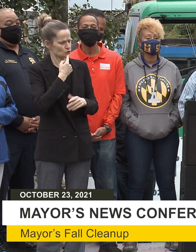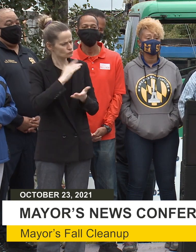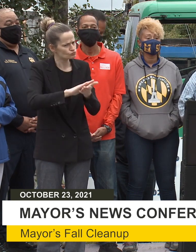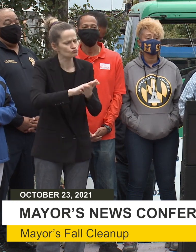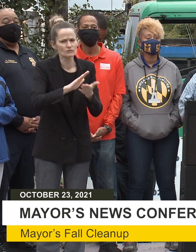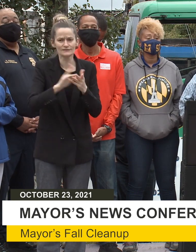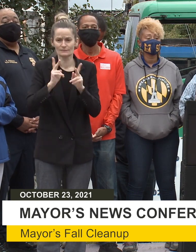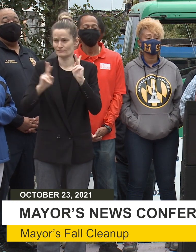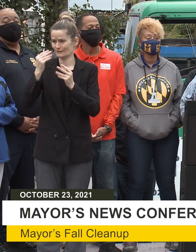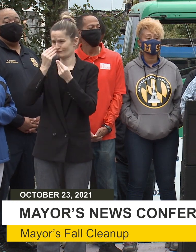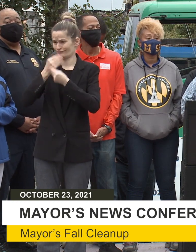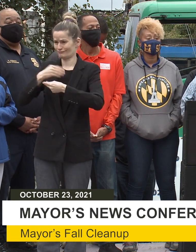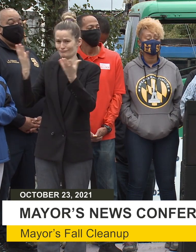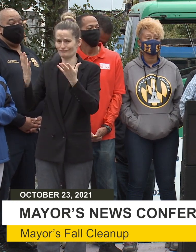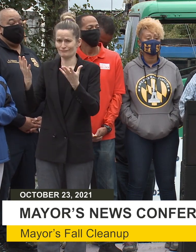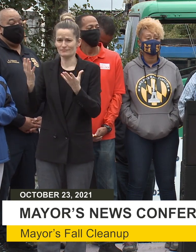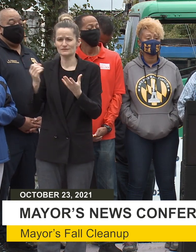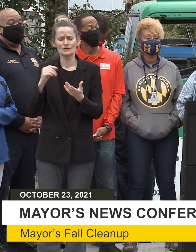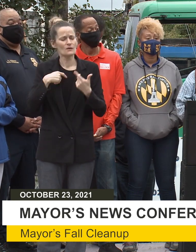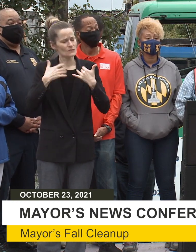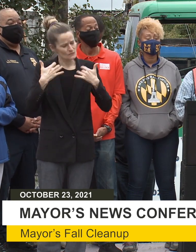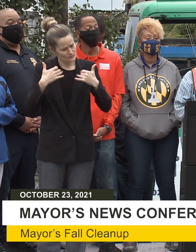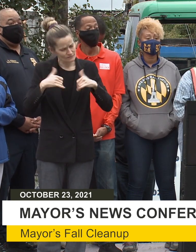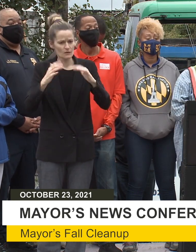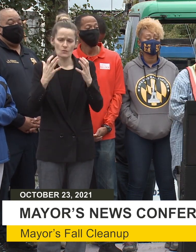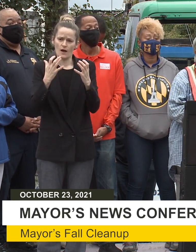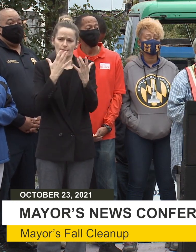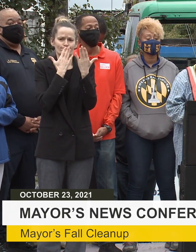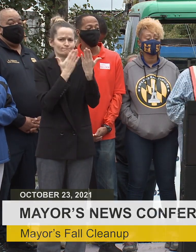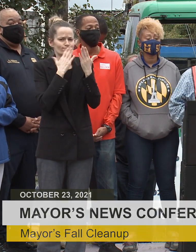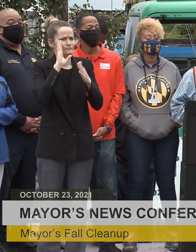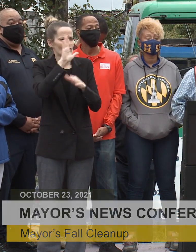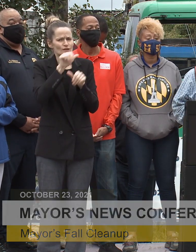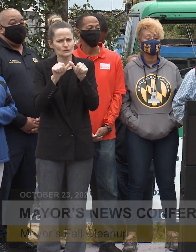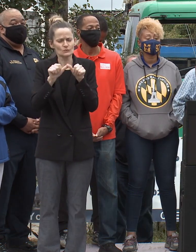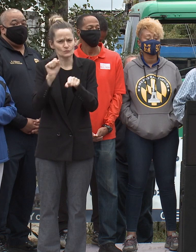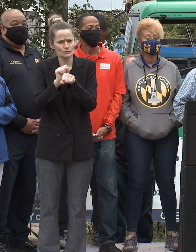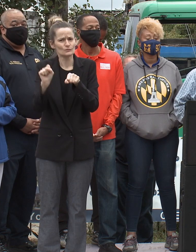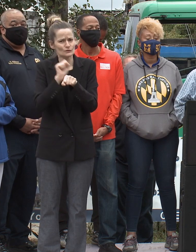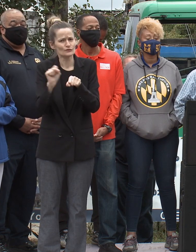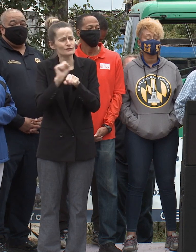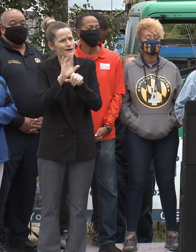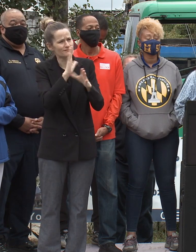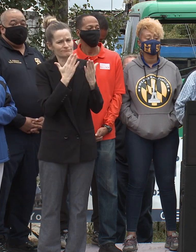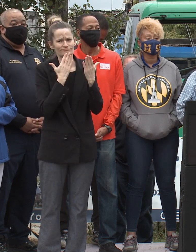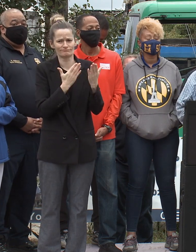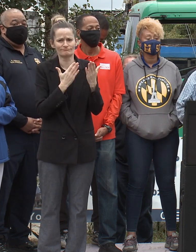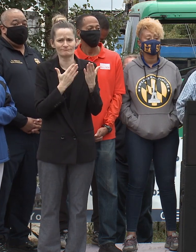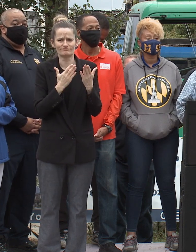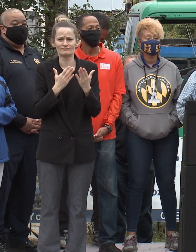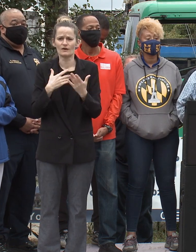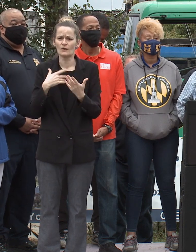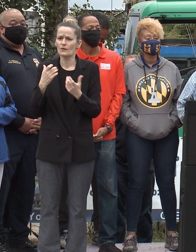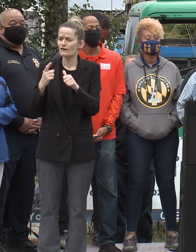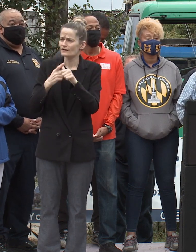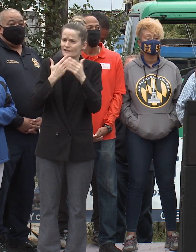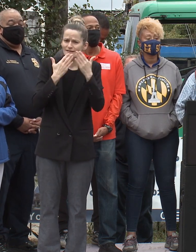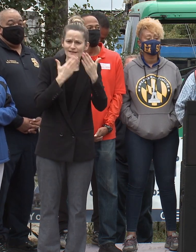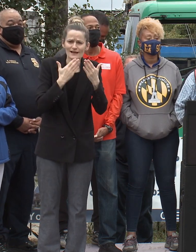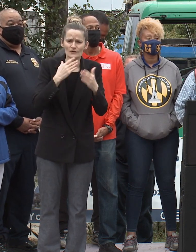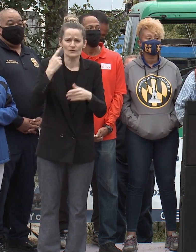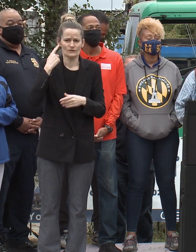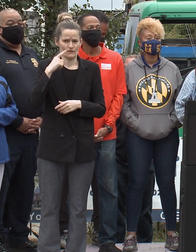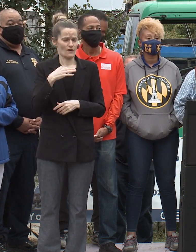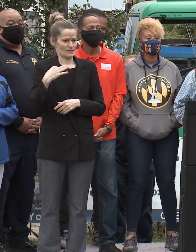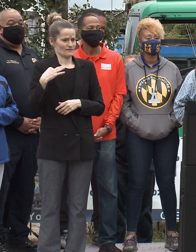thoughtless. But I just want to say thank you, guys. Thank you so much. I'm also very thankful for the few volunteers that